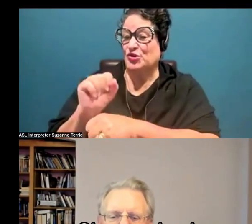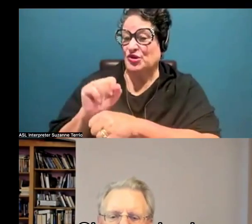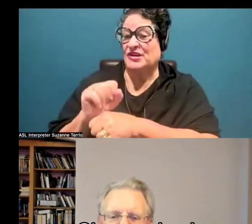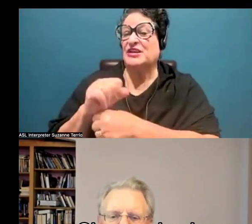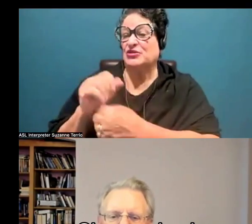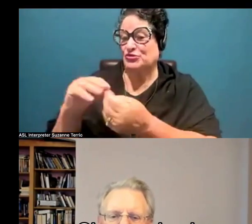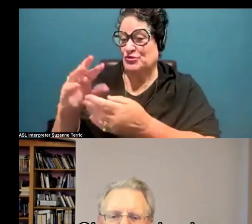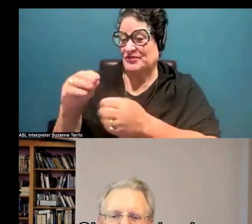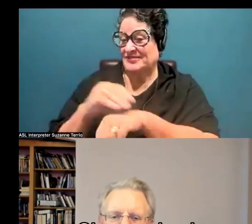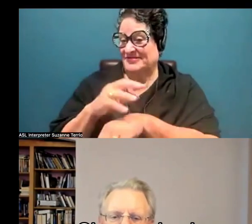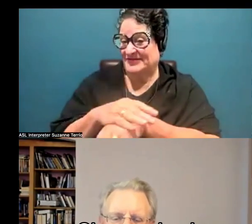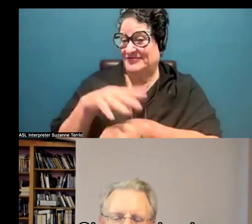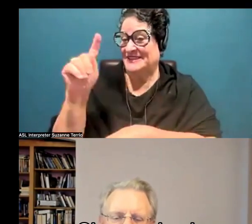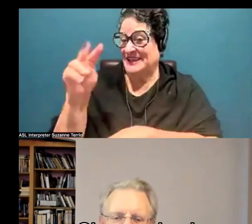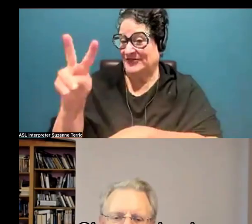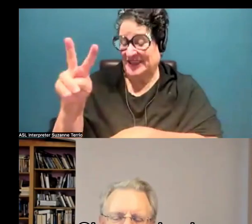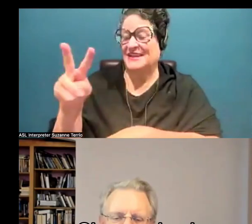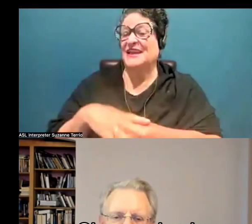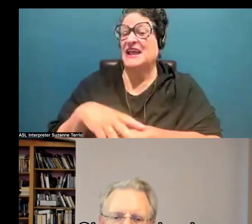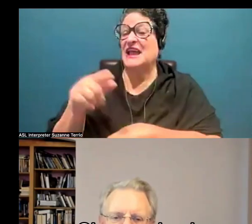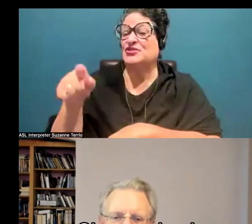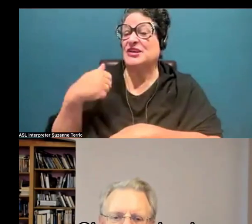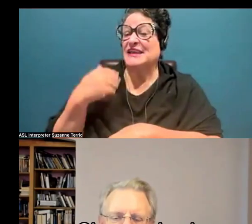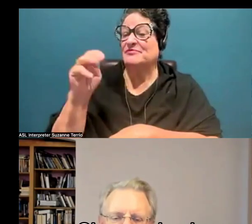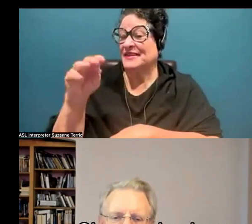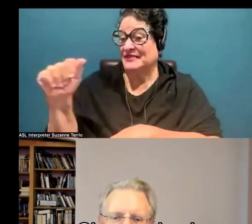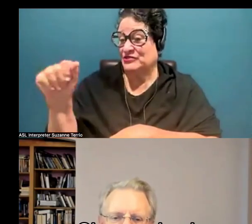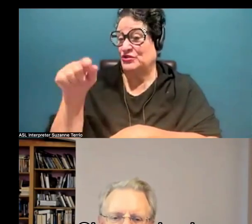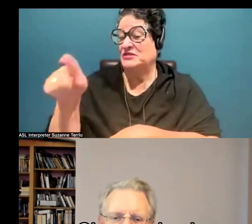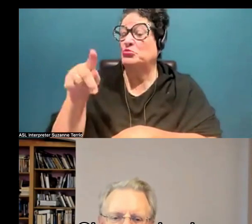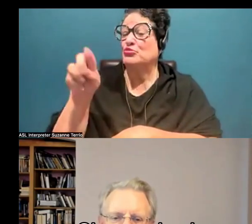She received a master's in prose fiction from the University of East